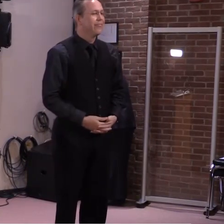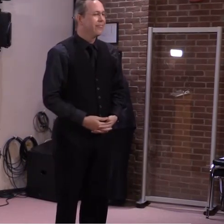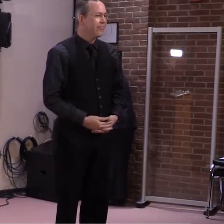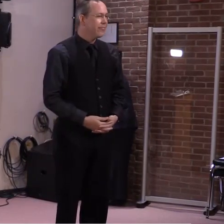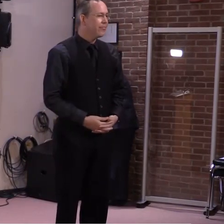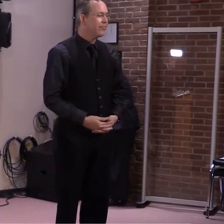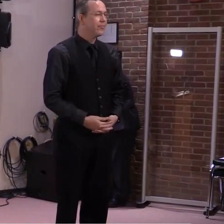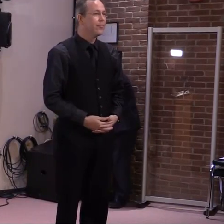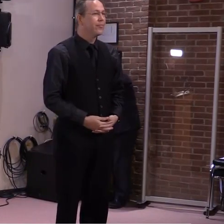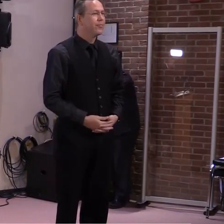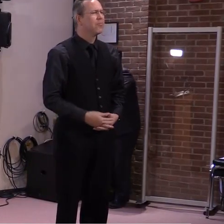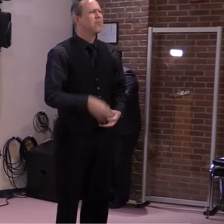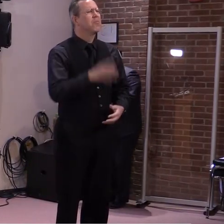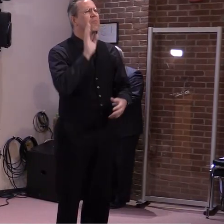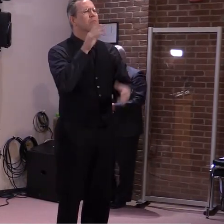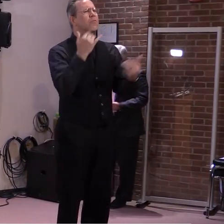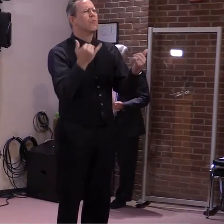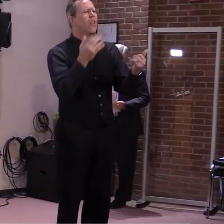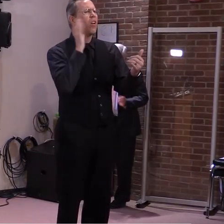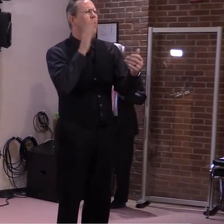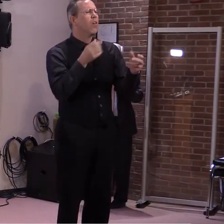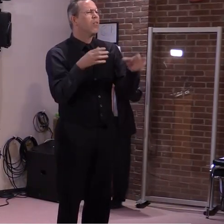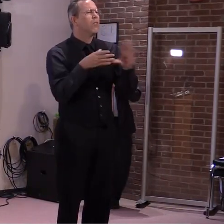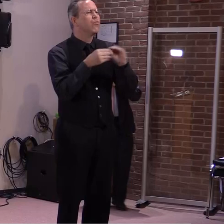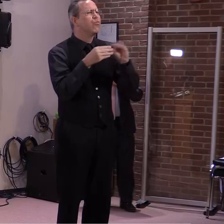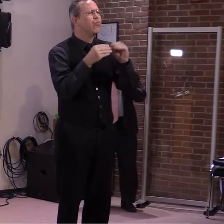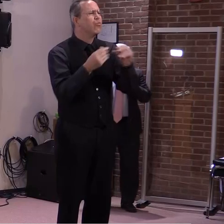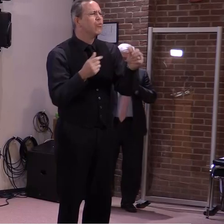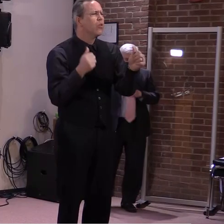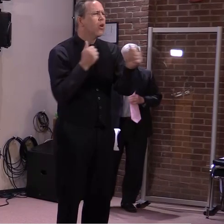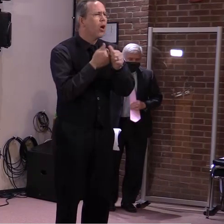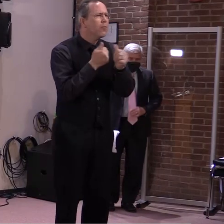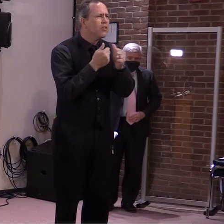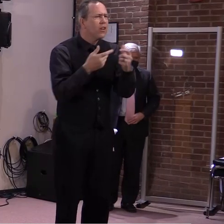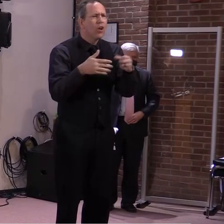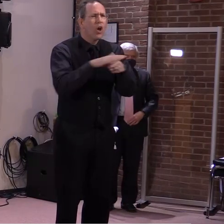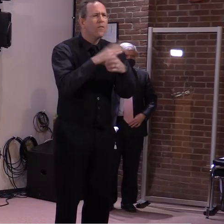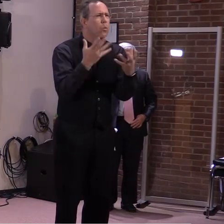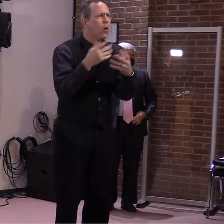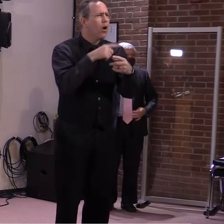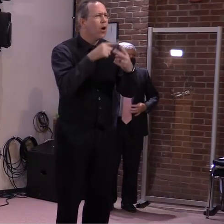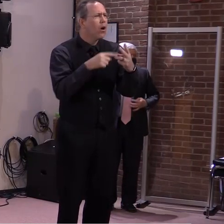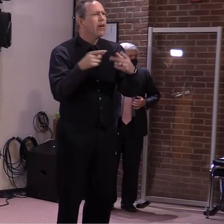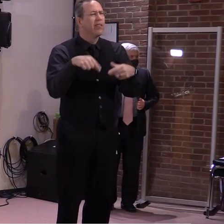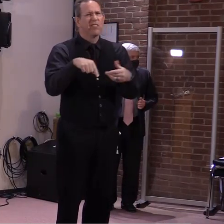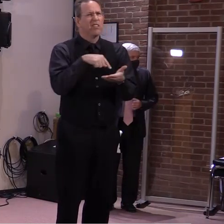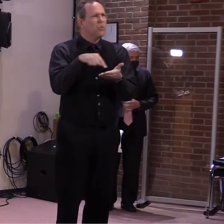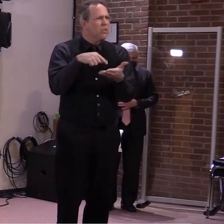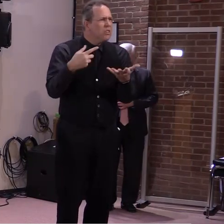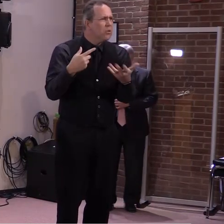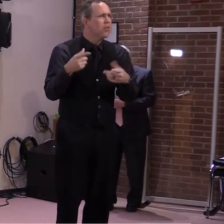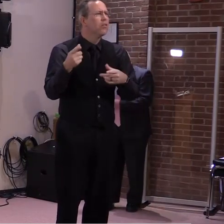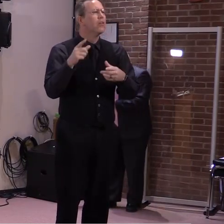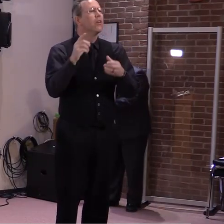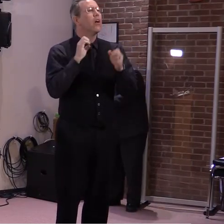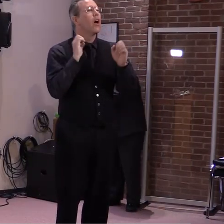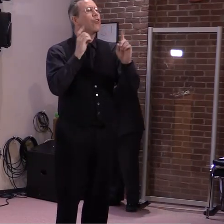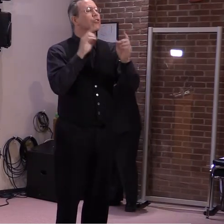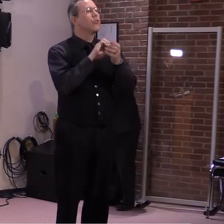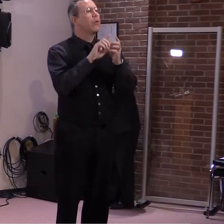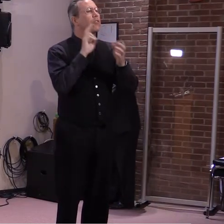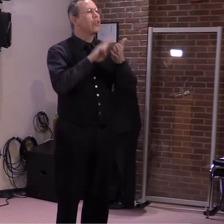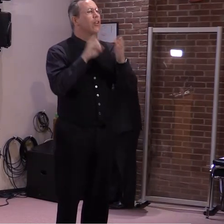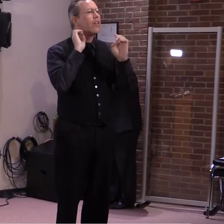We have a few things to cover today. First, we'll have our weekly education update from Secretary French, a